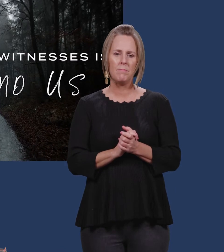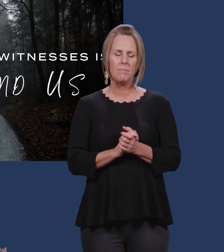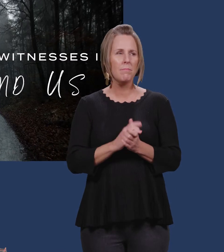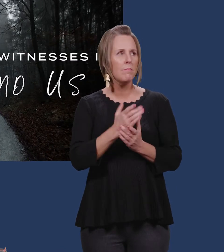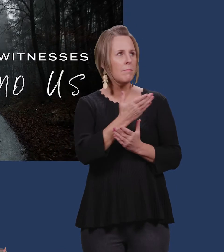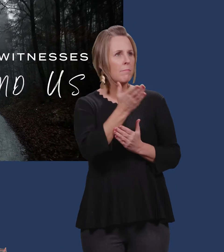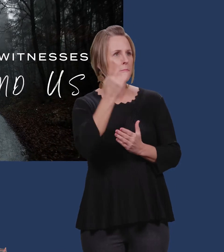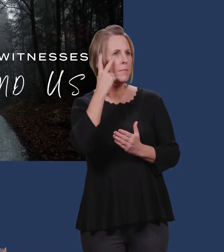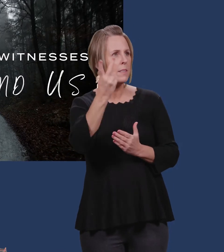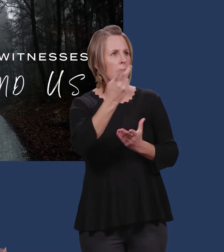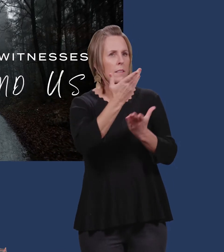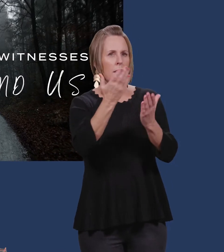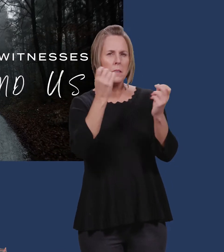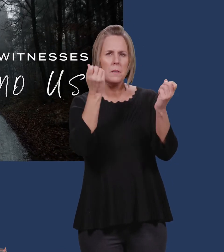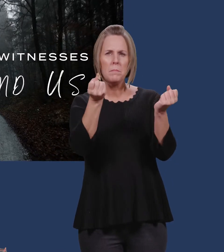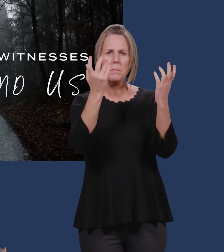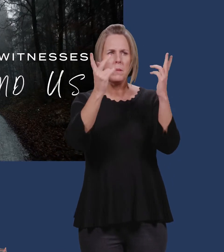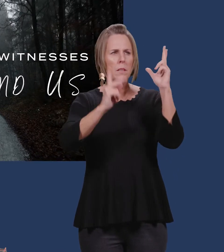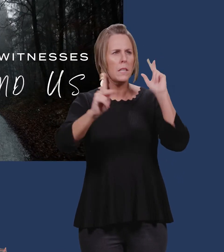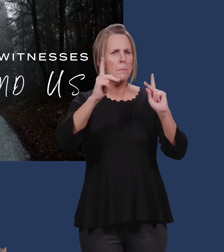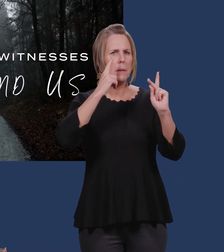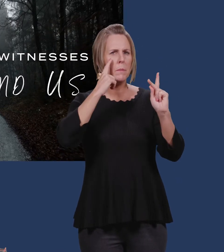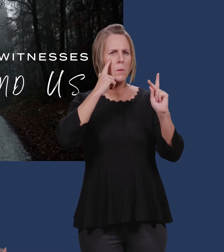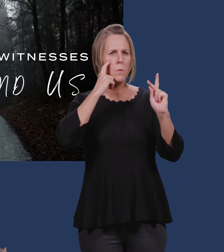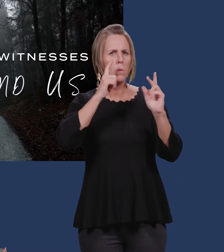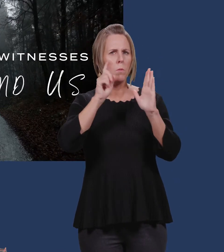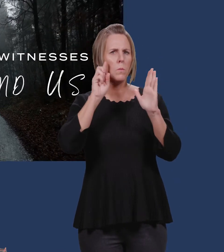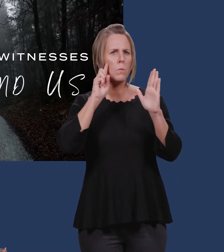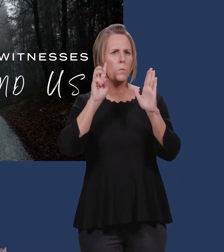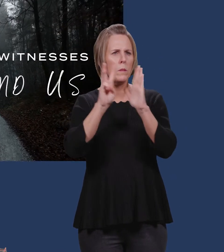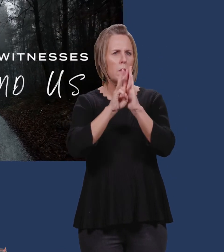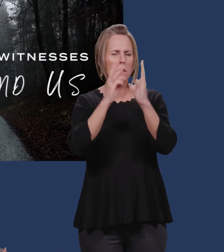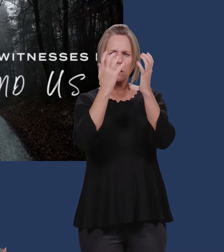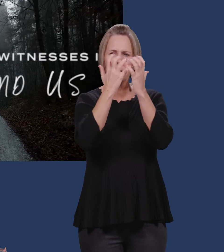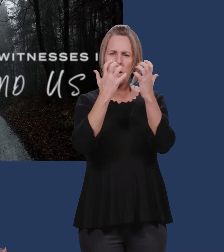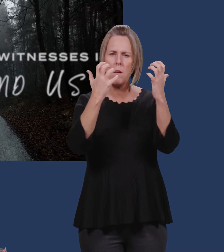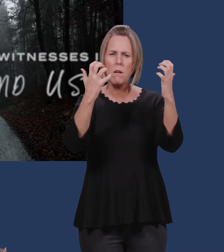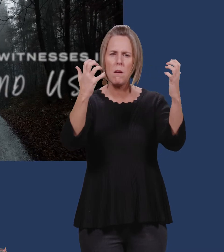A huge cloud of witnesses is all around us.